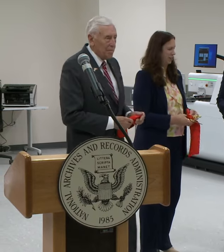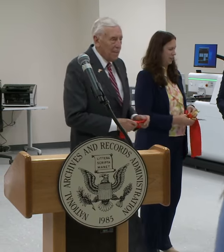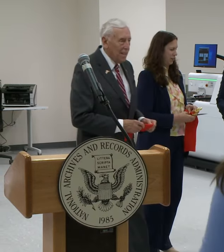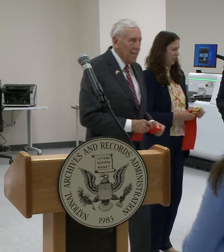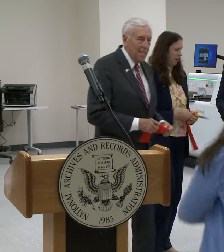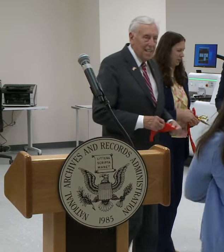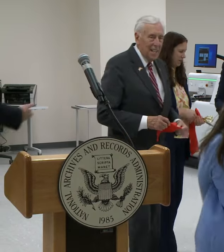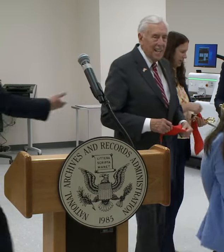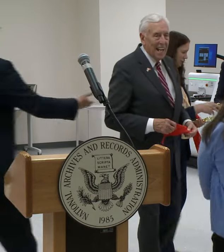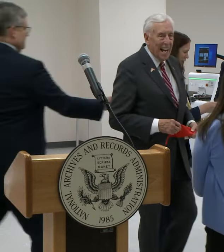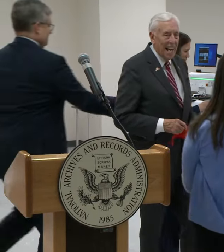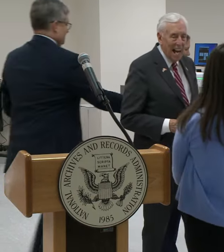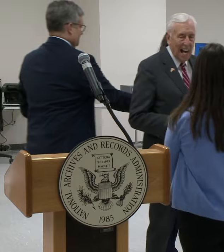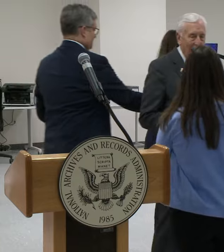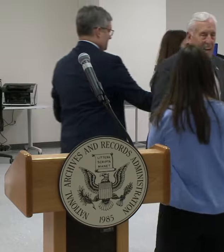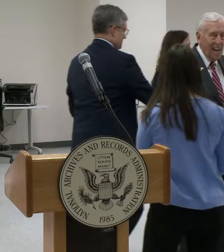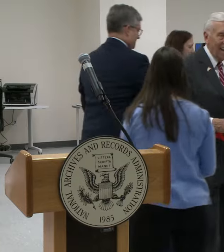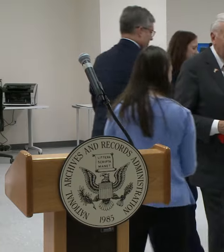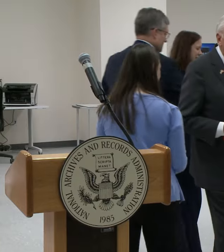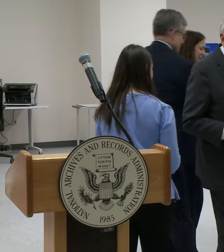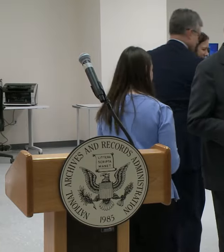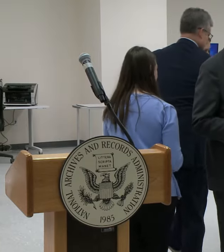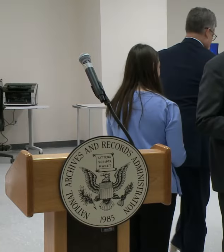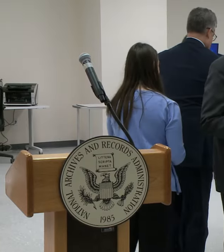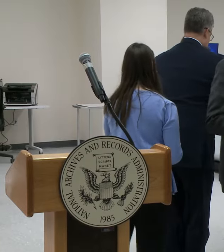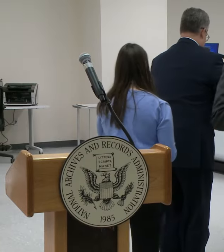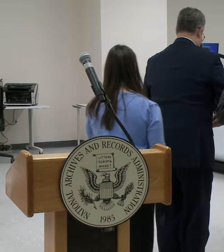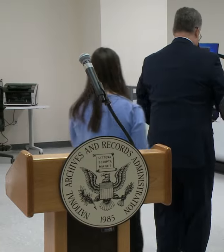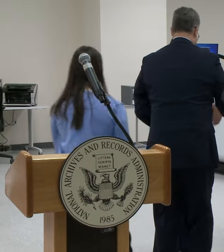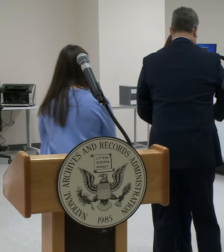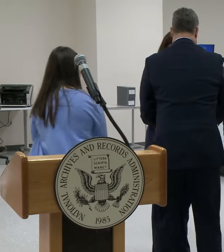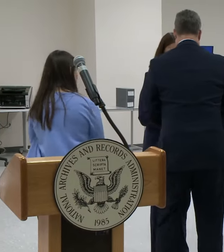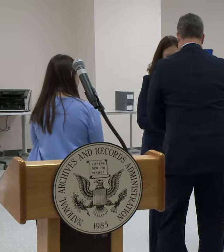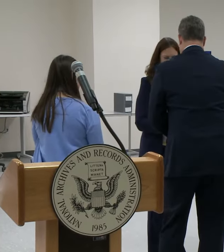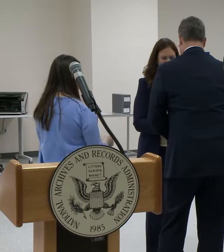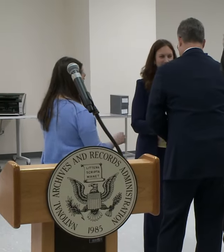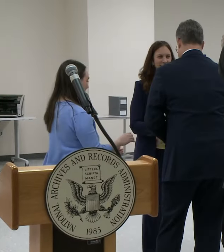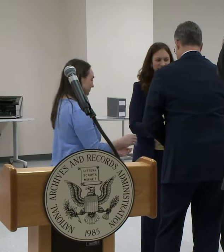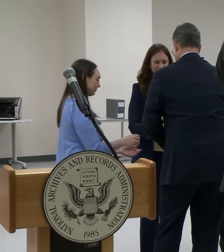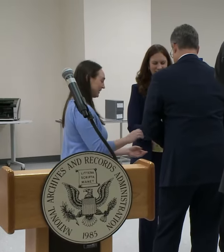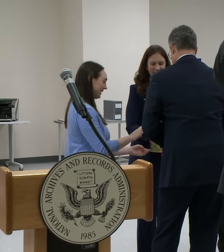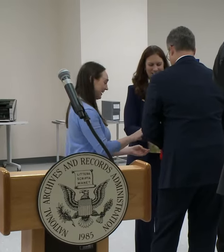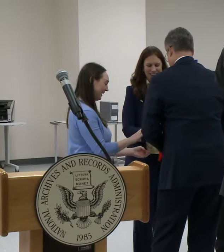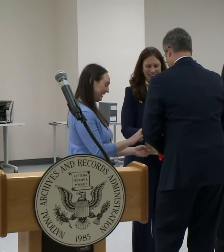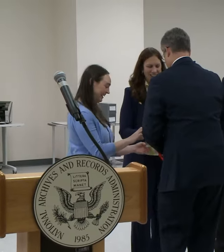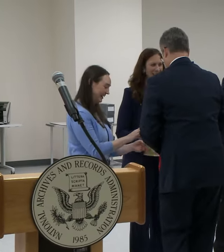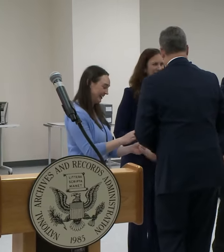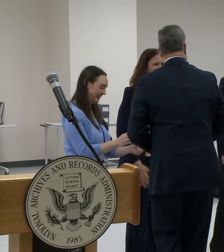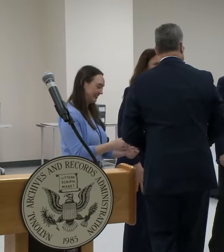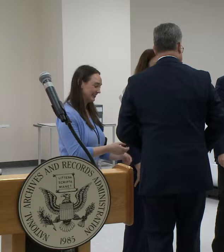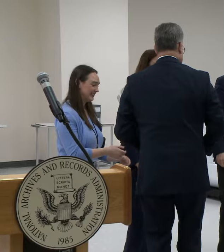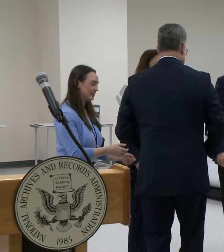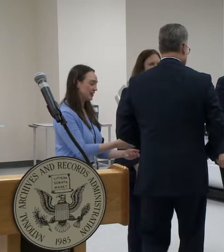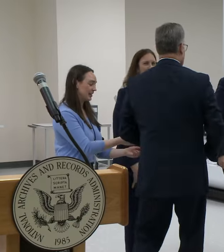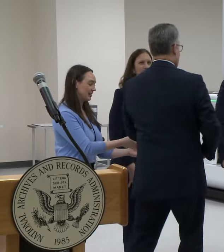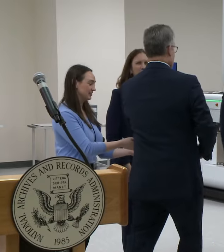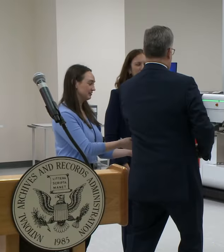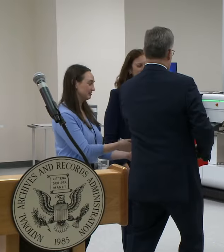three. All right. We did all that work, and this is what we got.